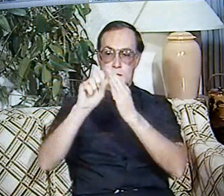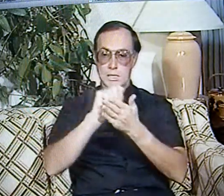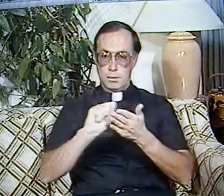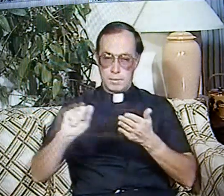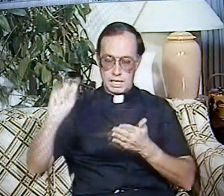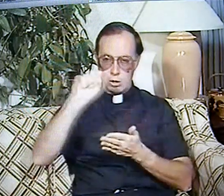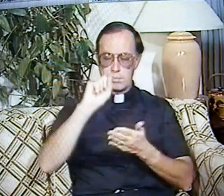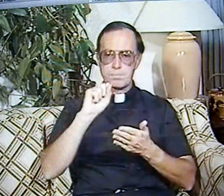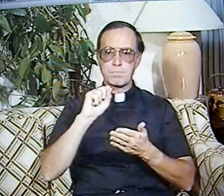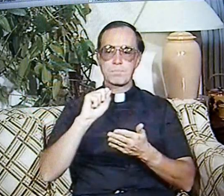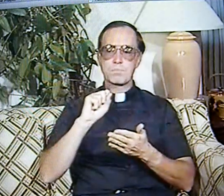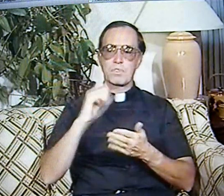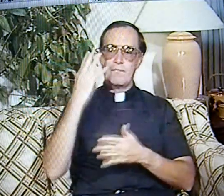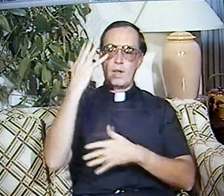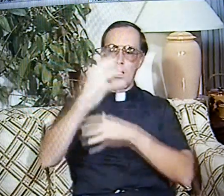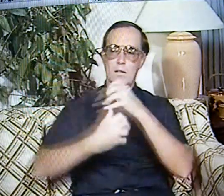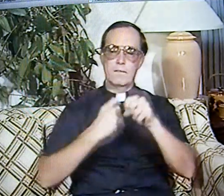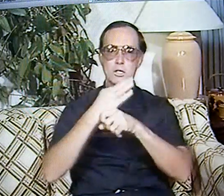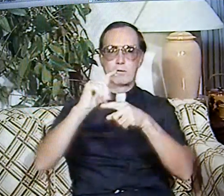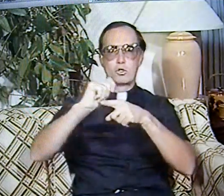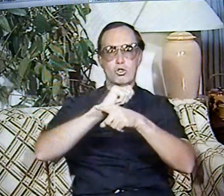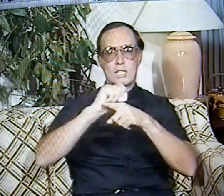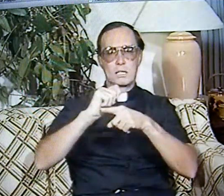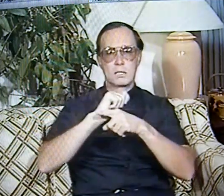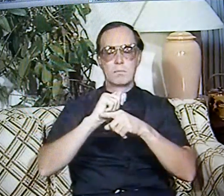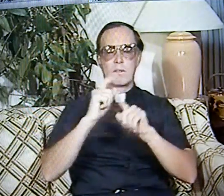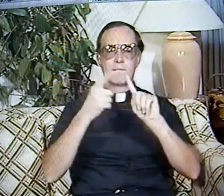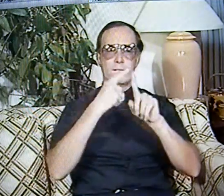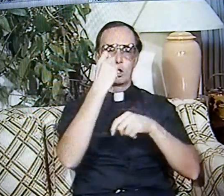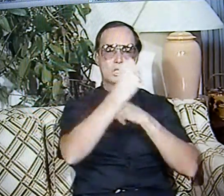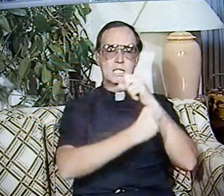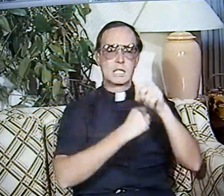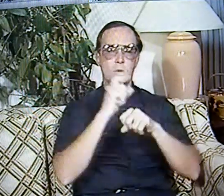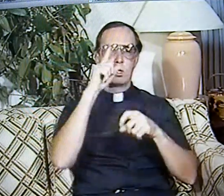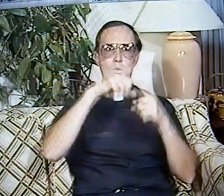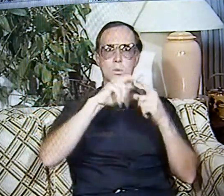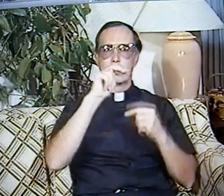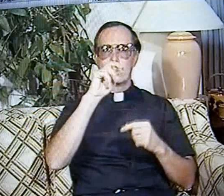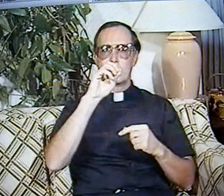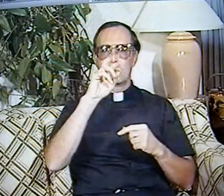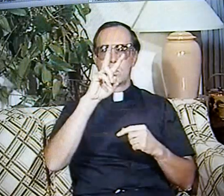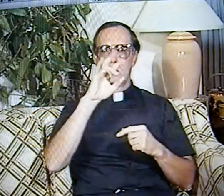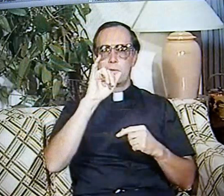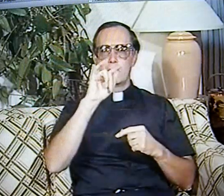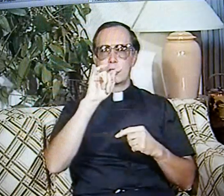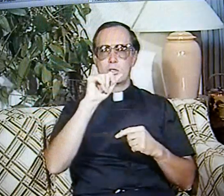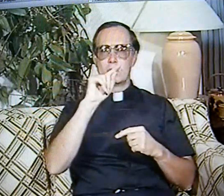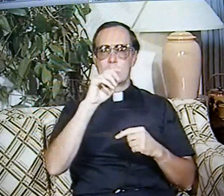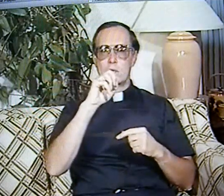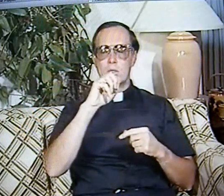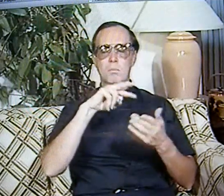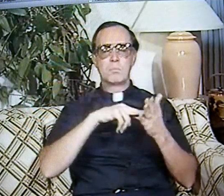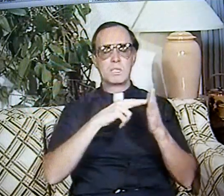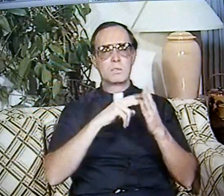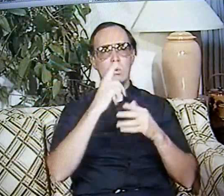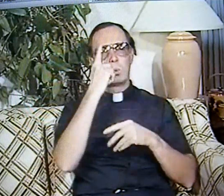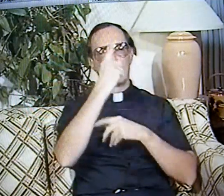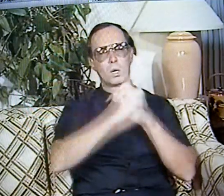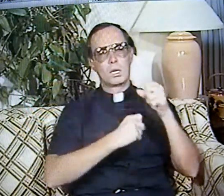continued a program where I obtained my BA. But at the seminary, this was going to be a 5-year program. I was